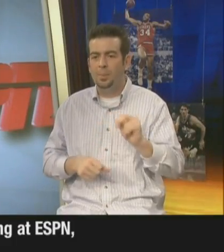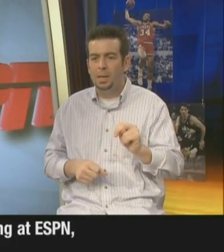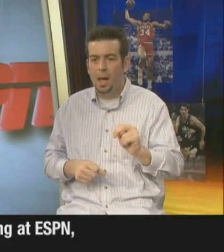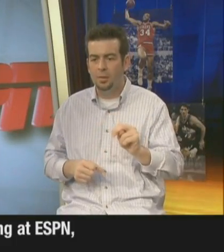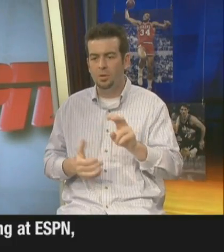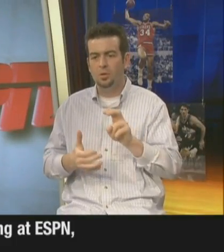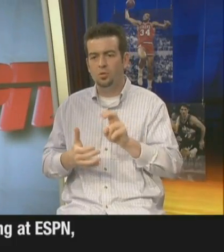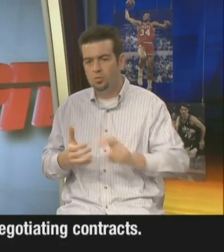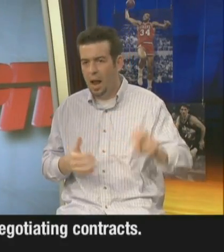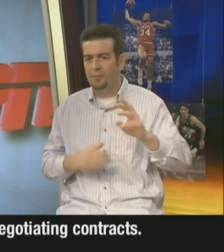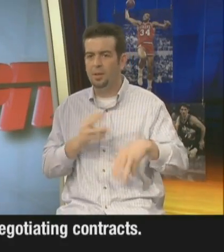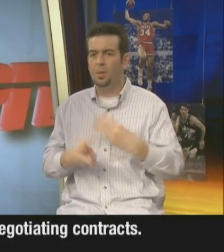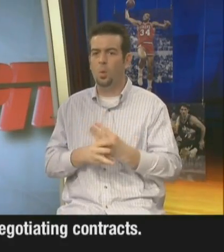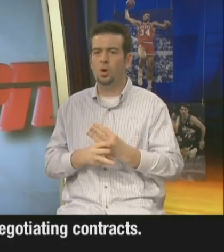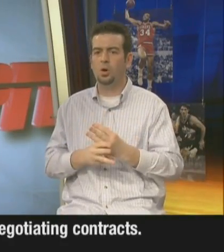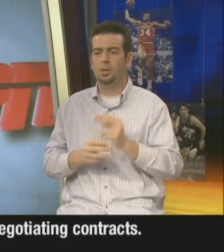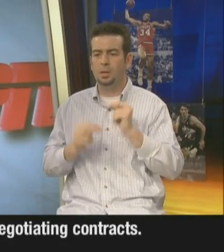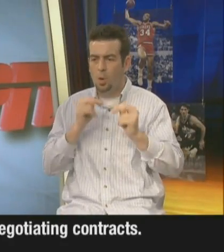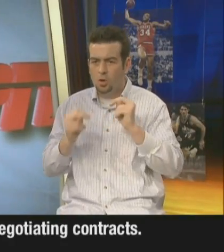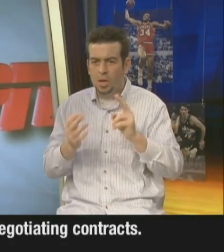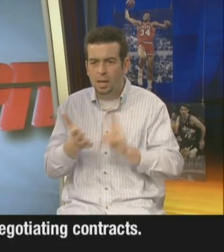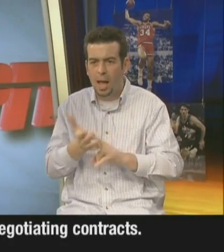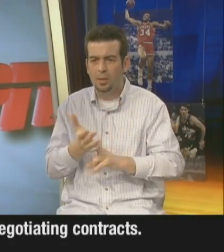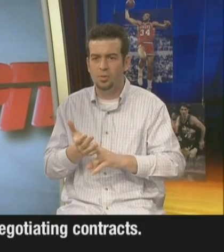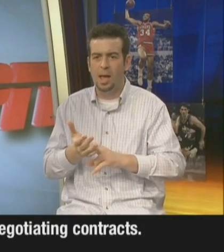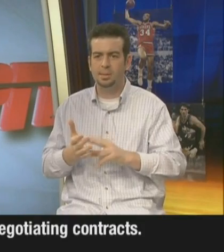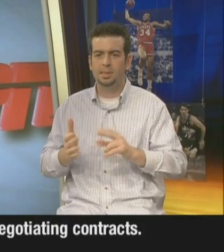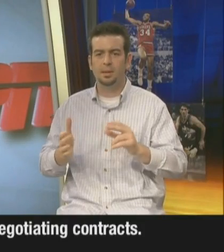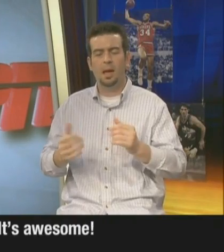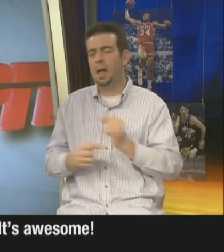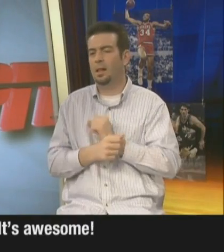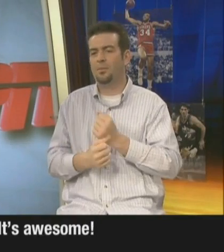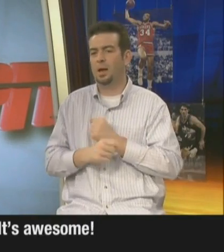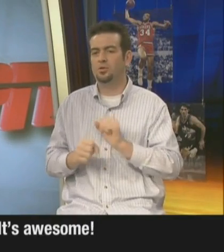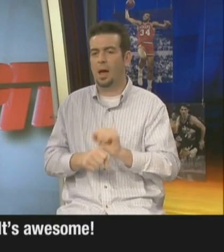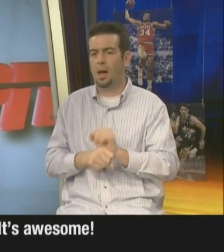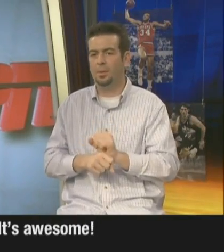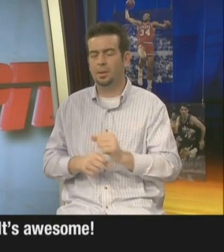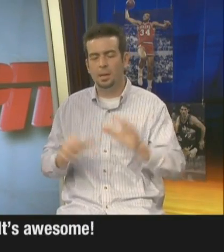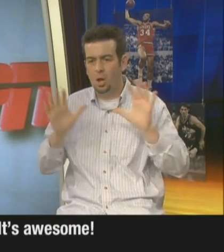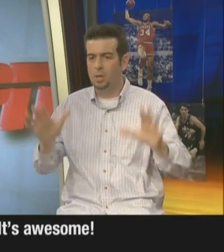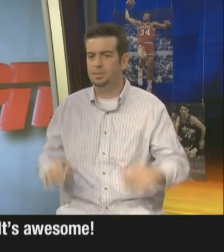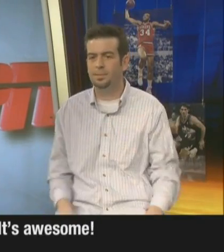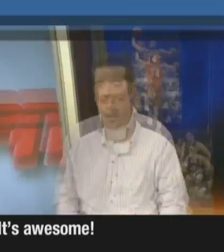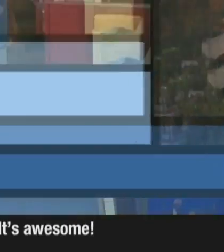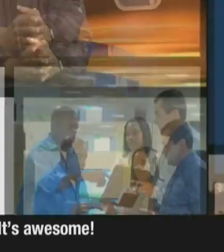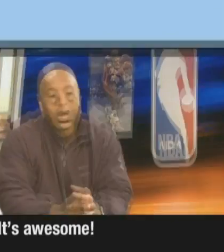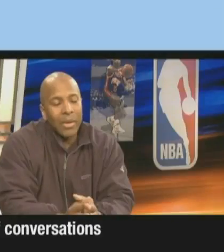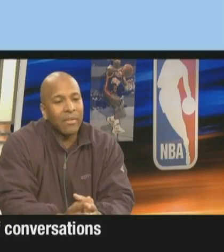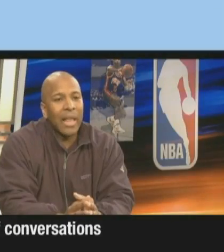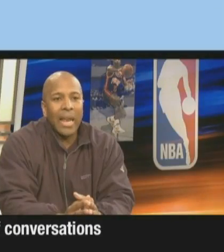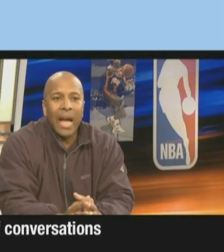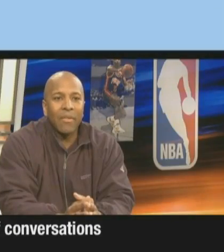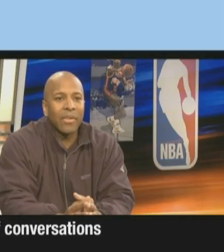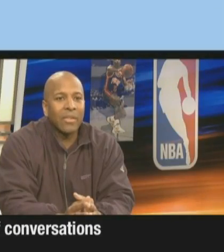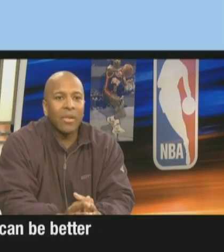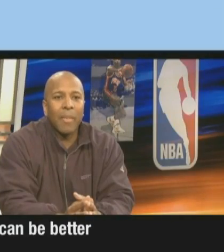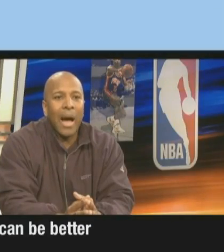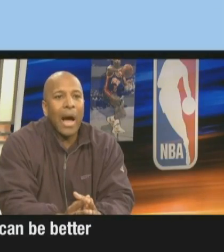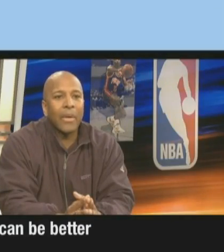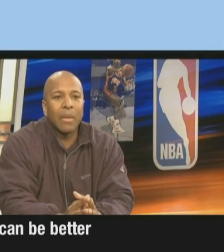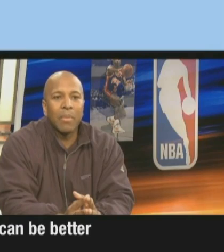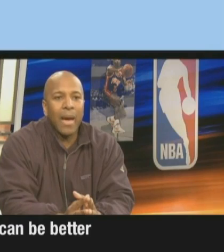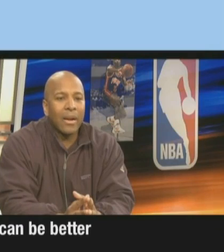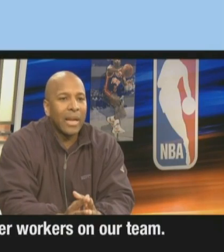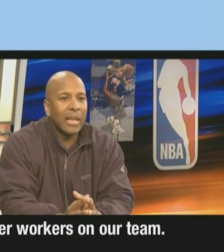working at ESPN, 12 days award, negotiating contracts. I love my job. It's awesome. We have a lot of conversations